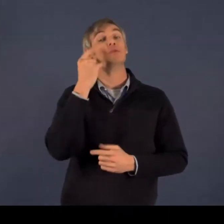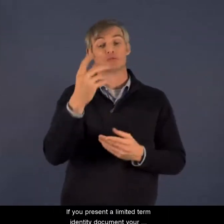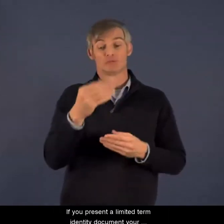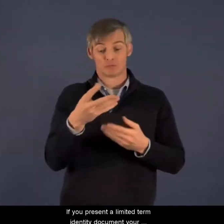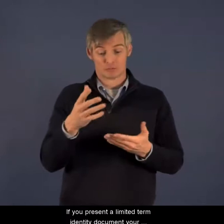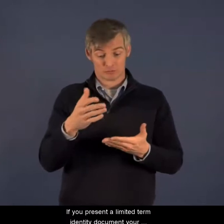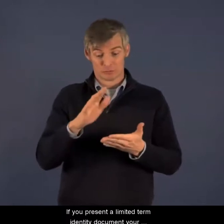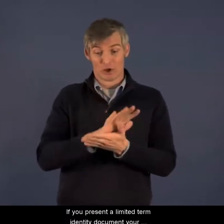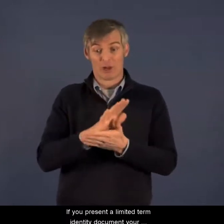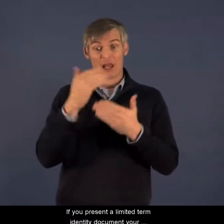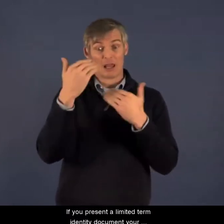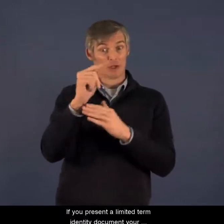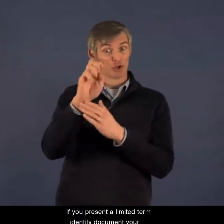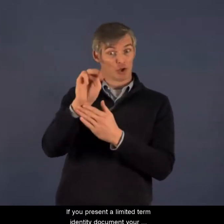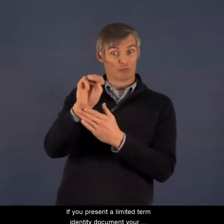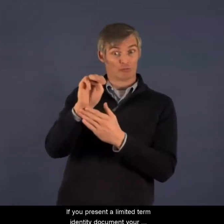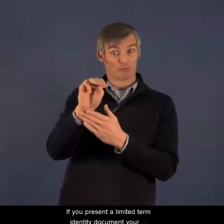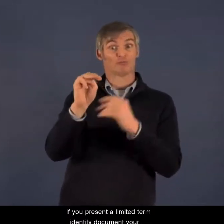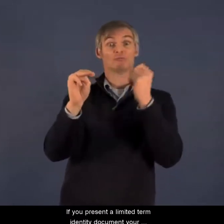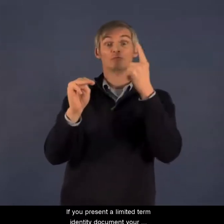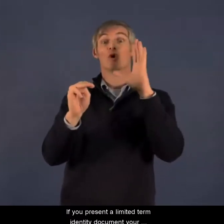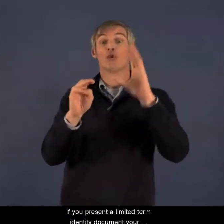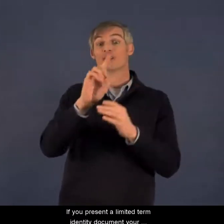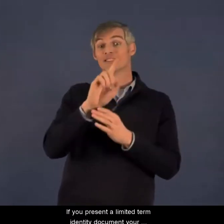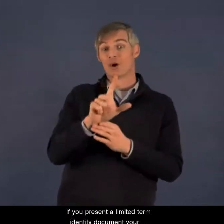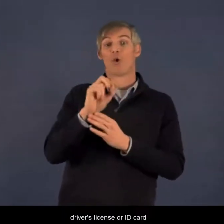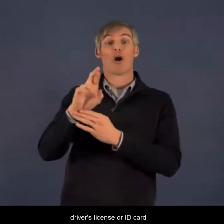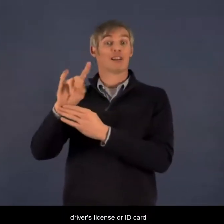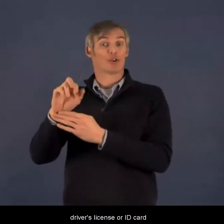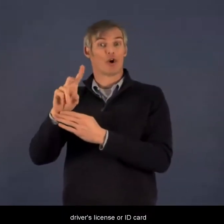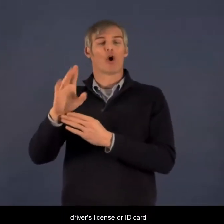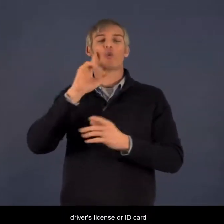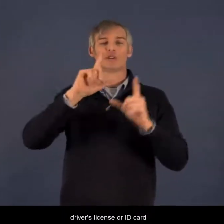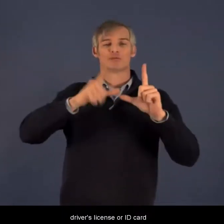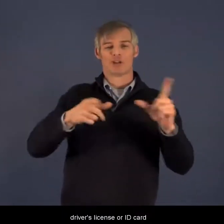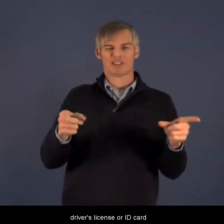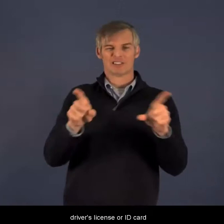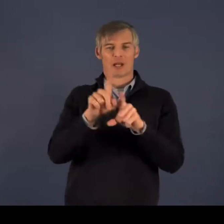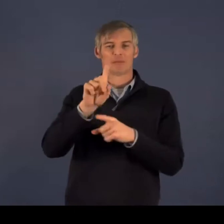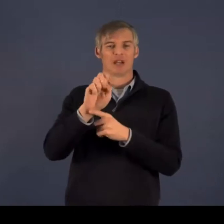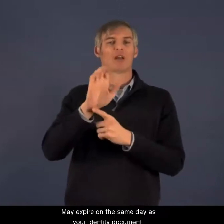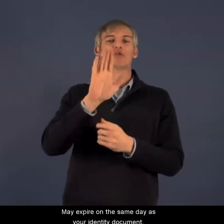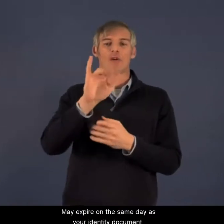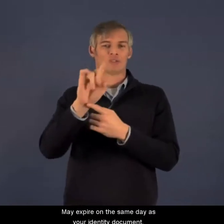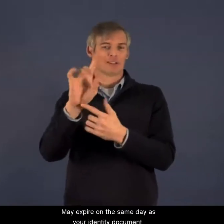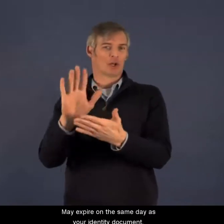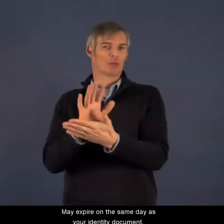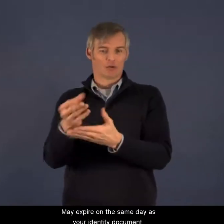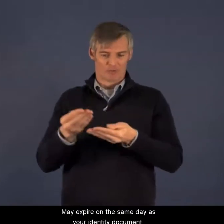If you present a limited term identity document, your driver's license or ID card may expire on the